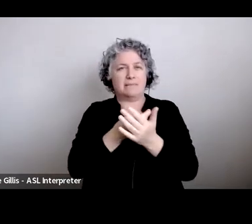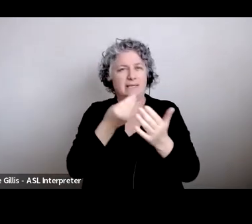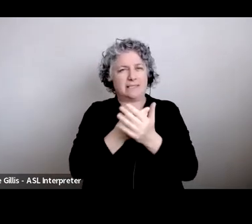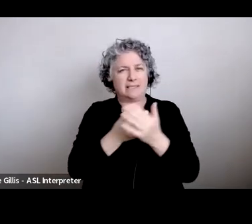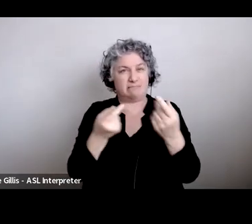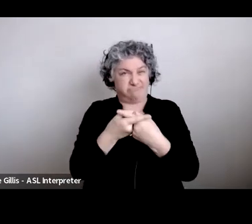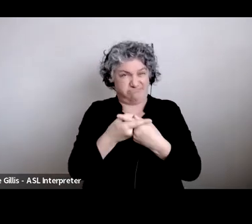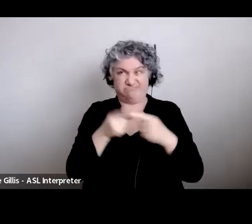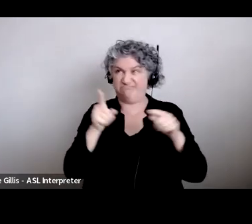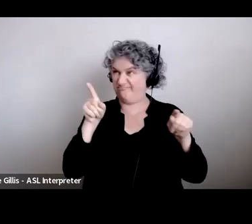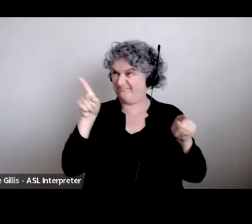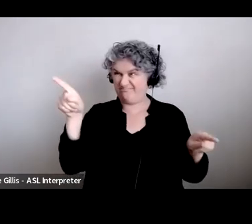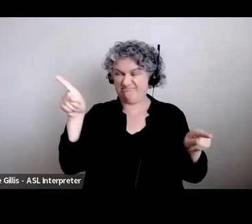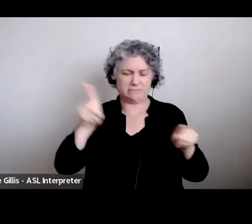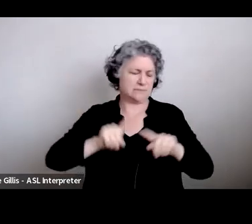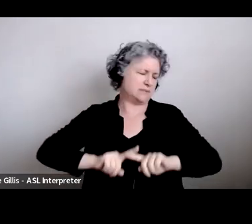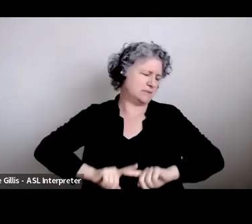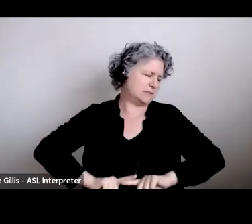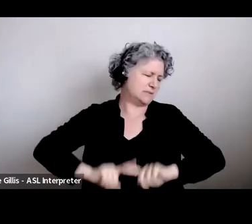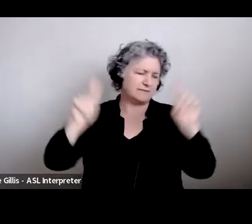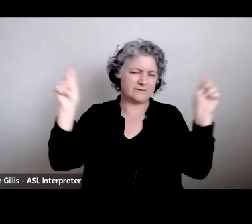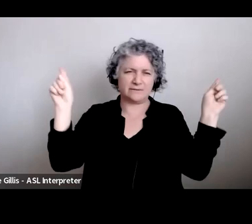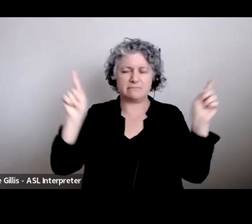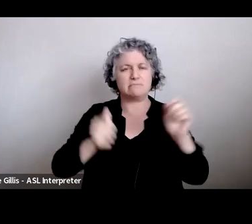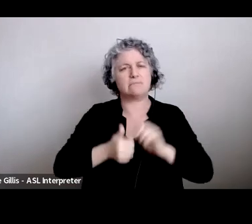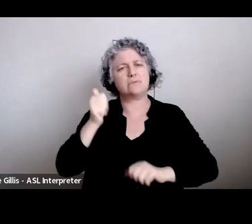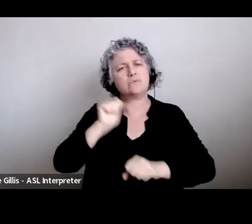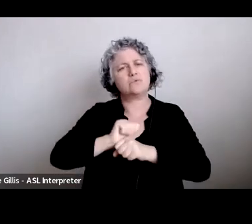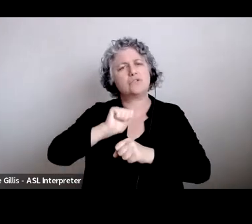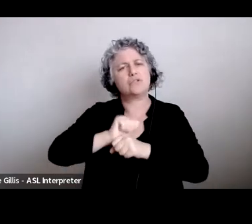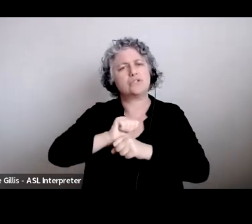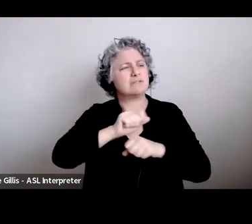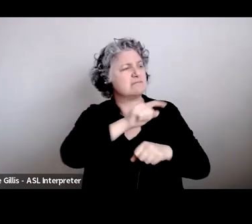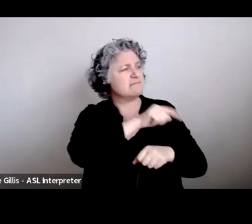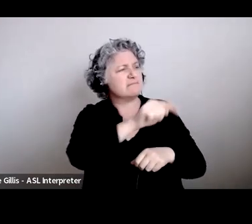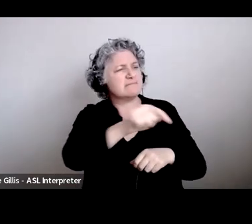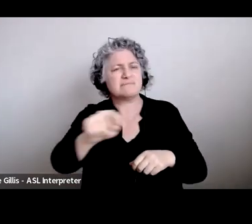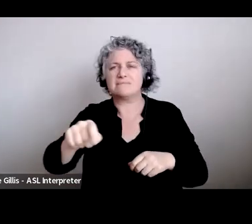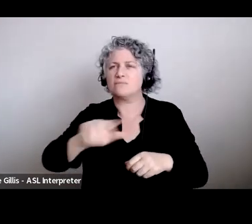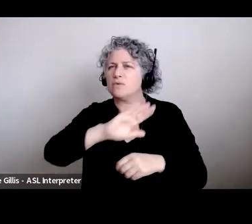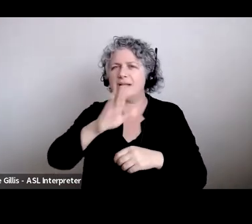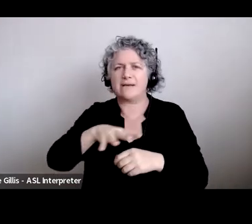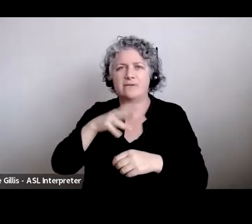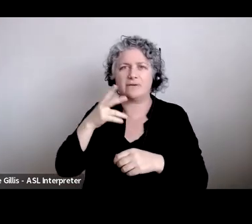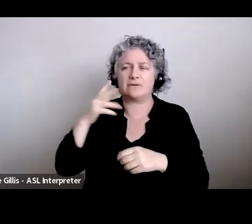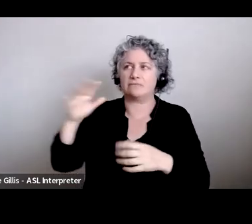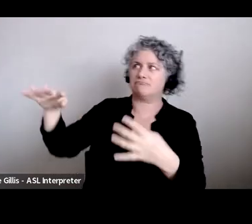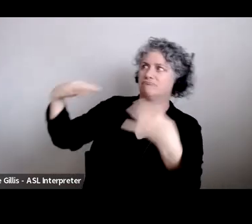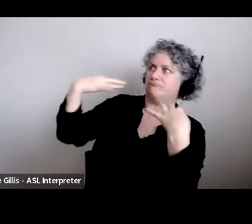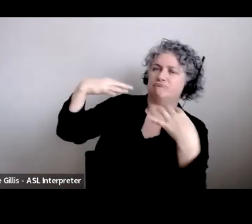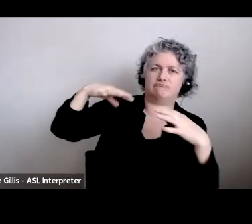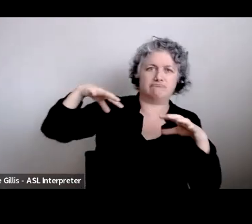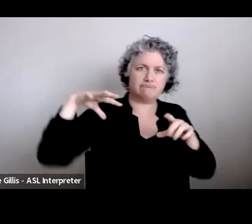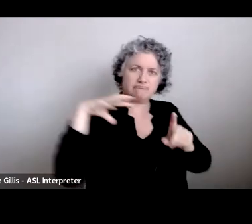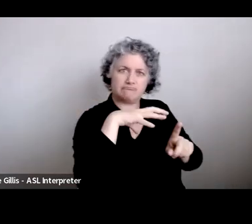my perspective, the vast majority of work would just never even be in the loop of that. And Kim's Convenience blew up because it was